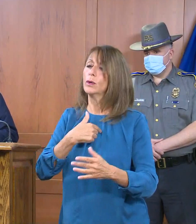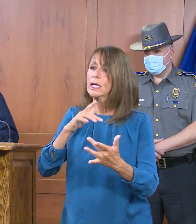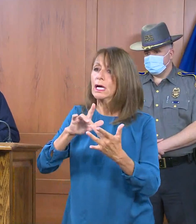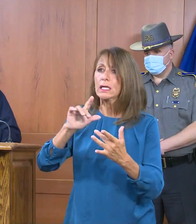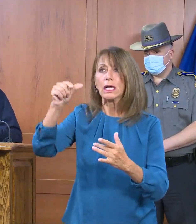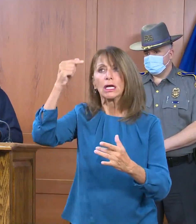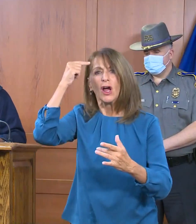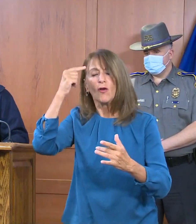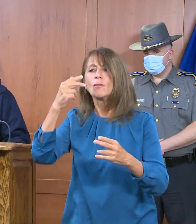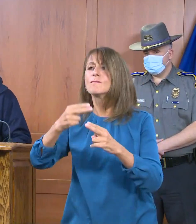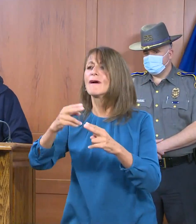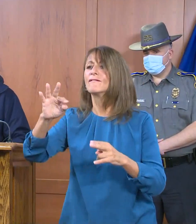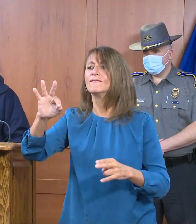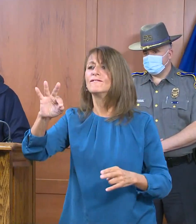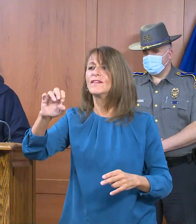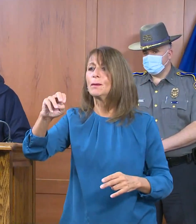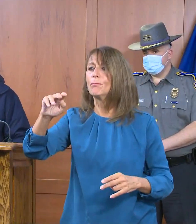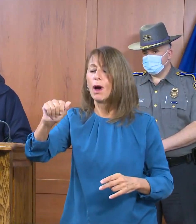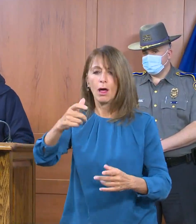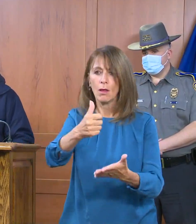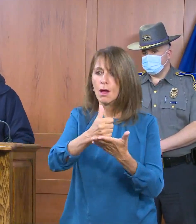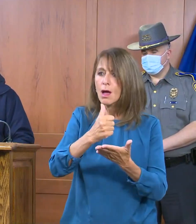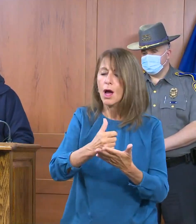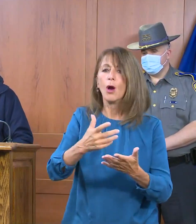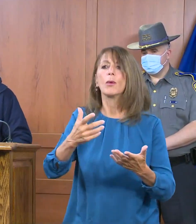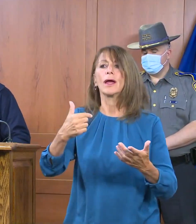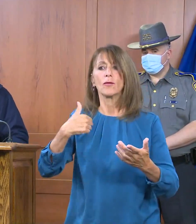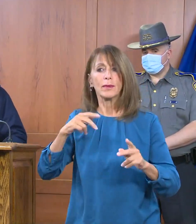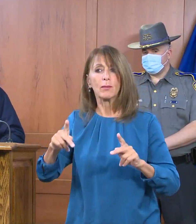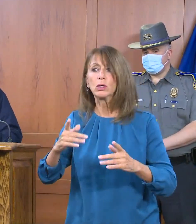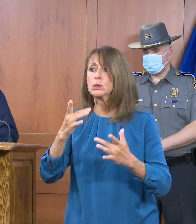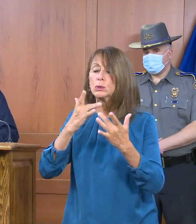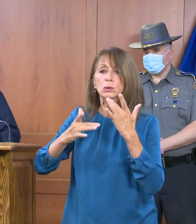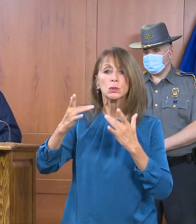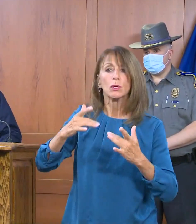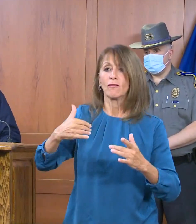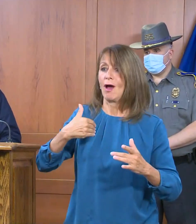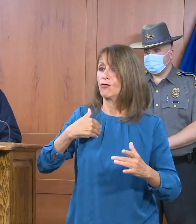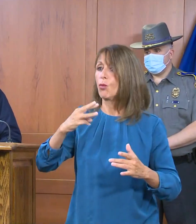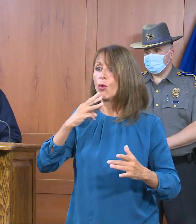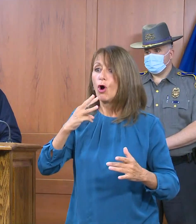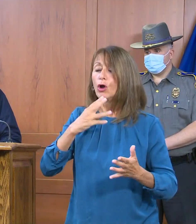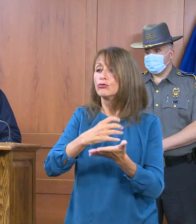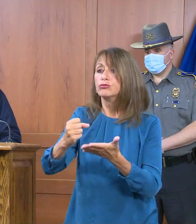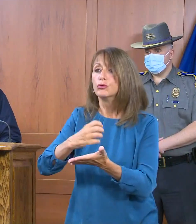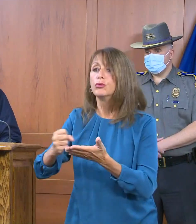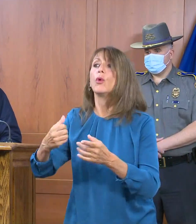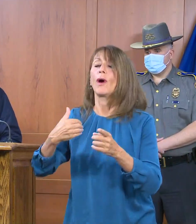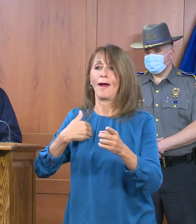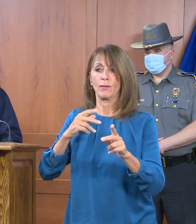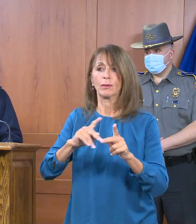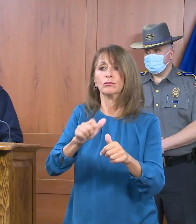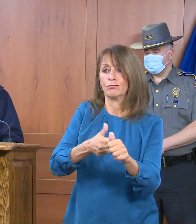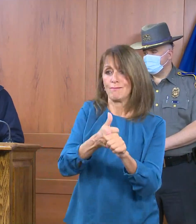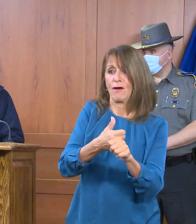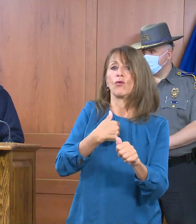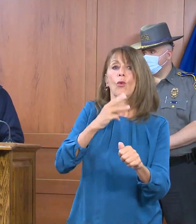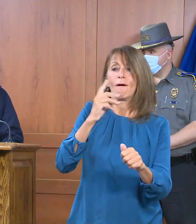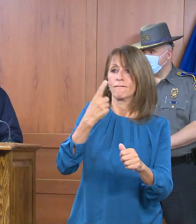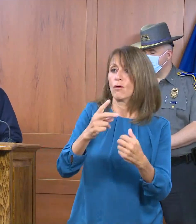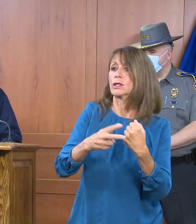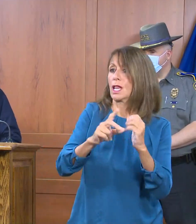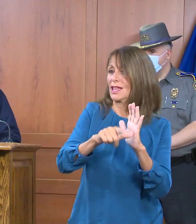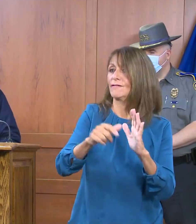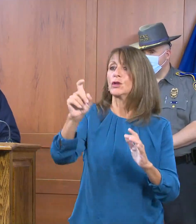incredibly supportive. They've got water resources up here and water trailers are over at our New Britain facility right now. We've had to close